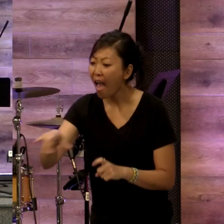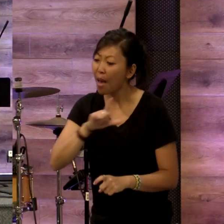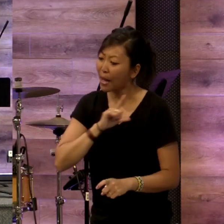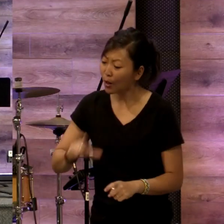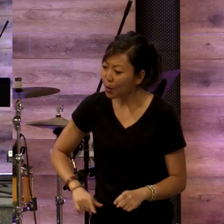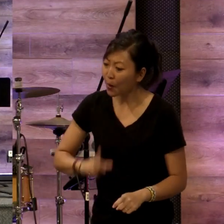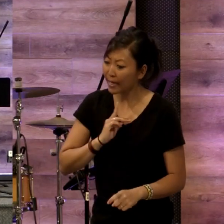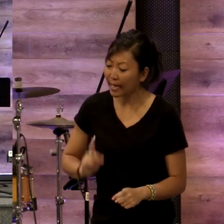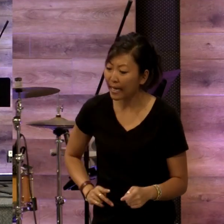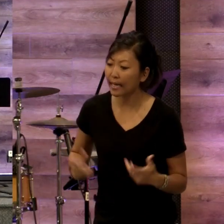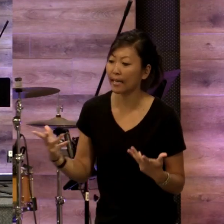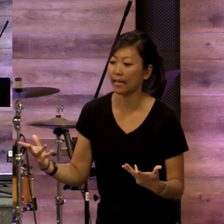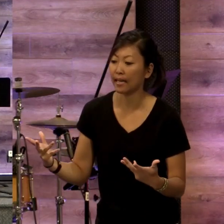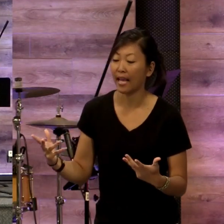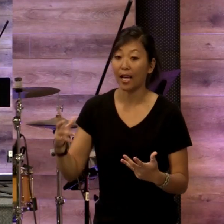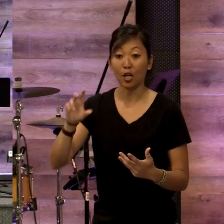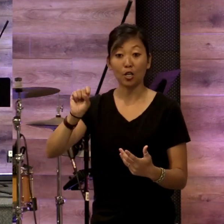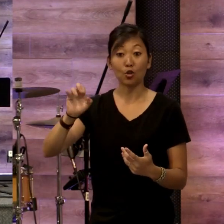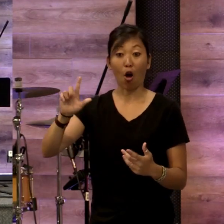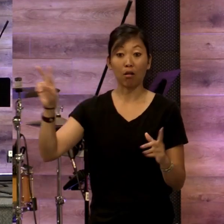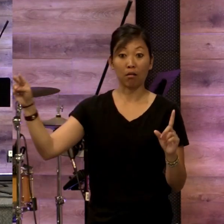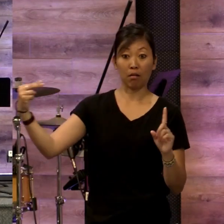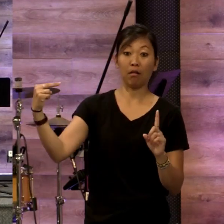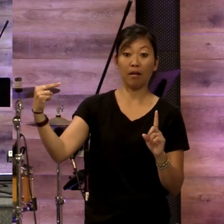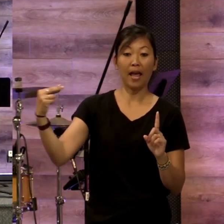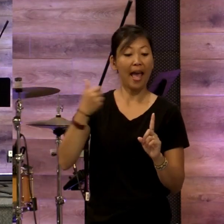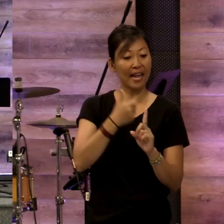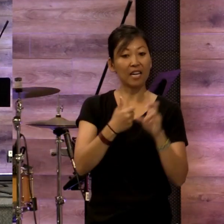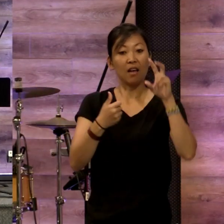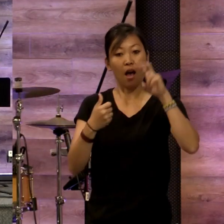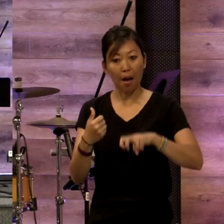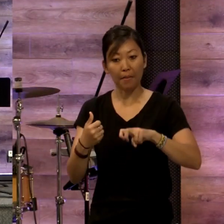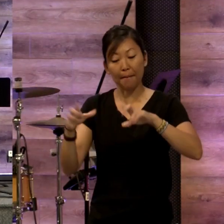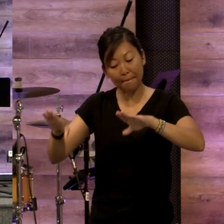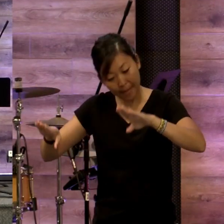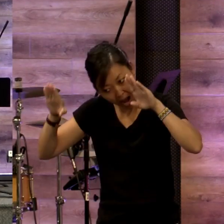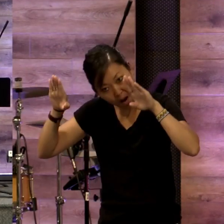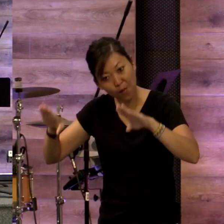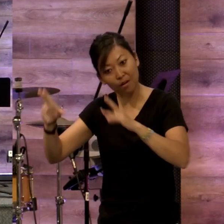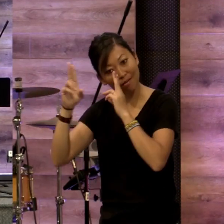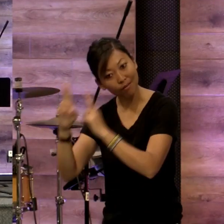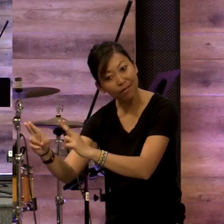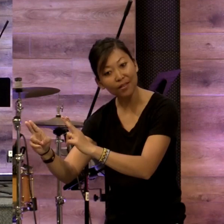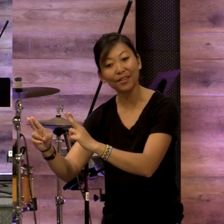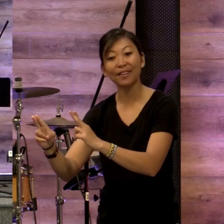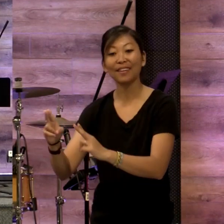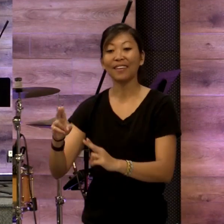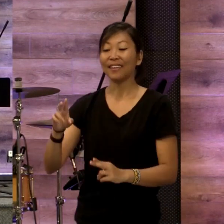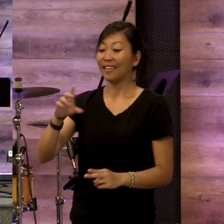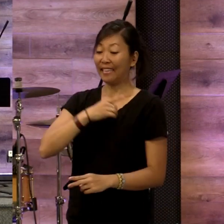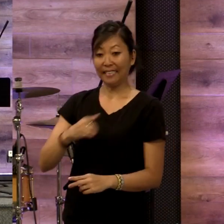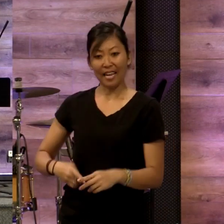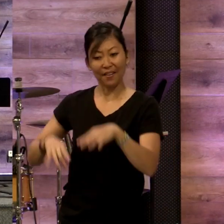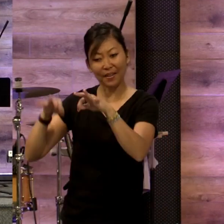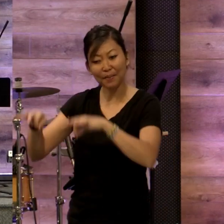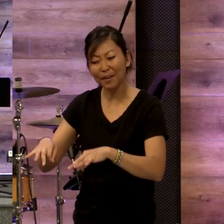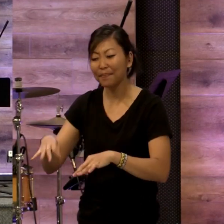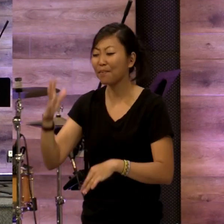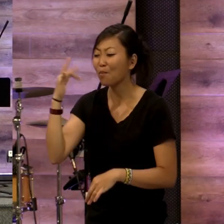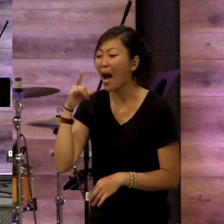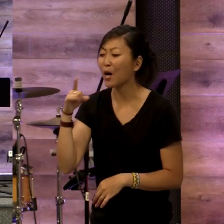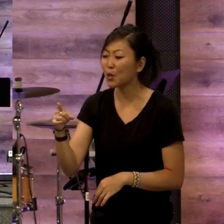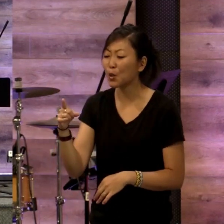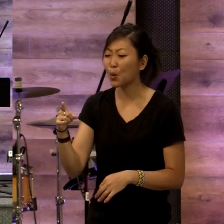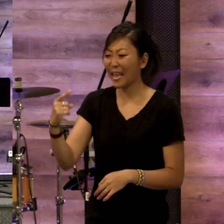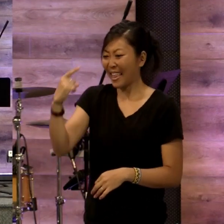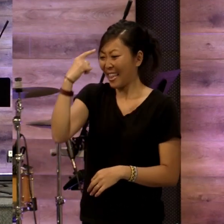king.' And when Saul looked behind him, David bowed with his face to the earth and paid homage. And David said to Saul, 'Why do you listen to the